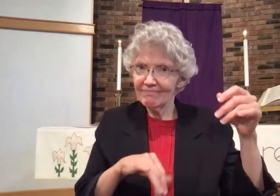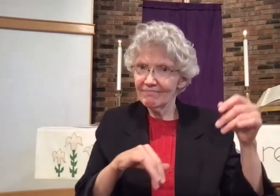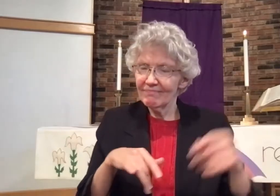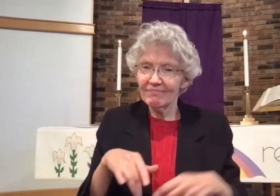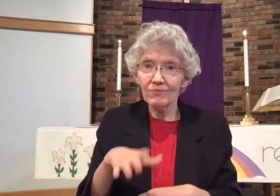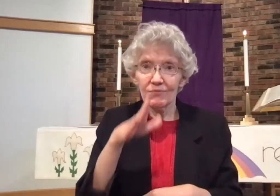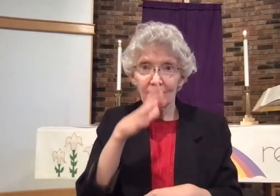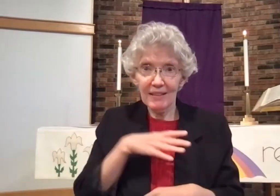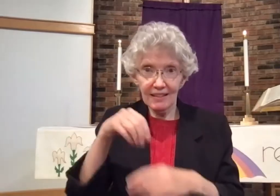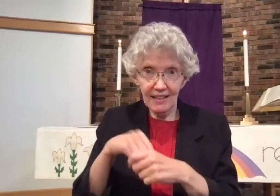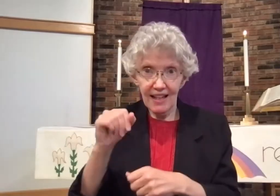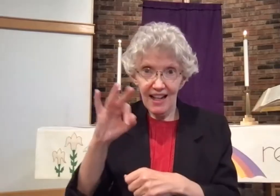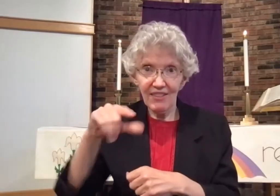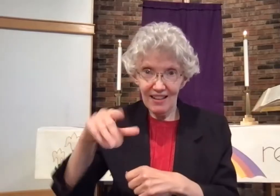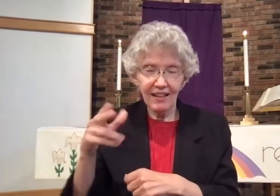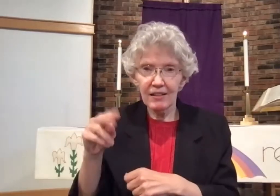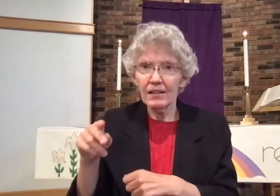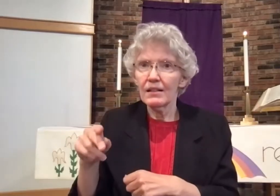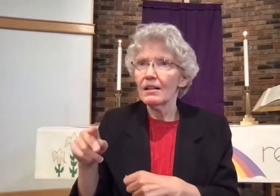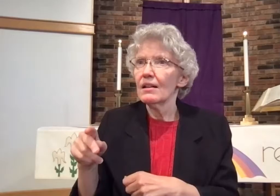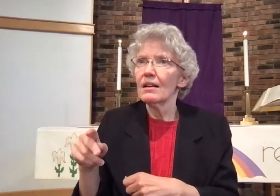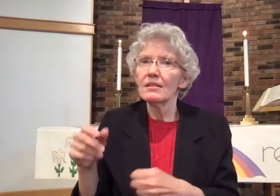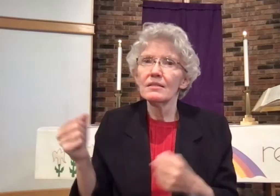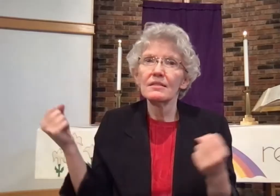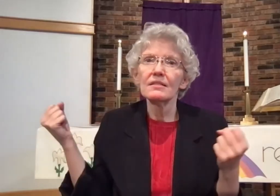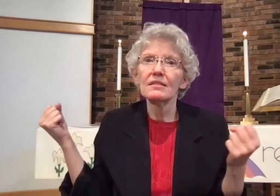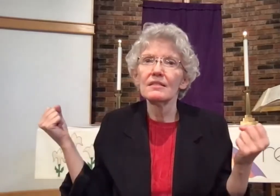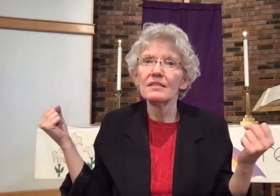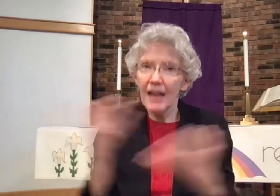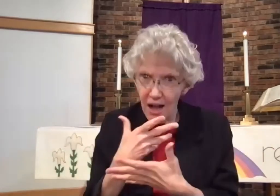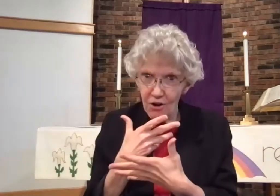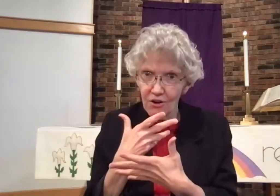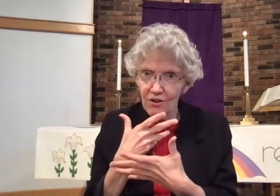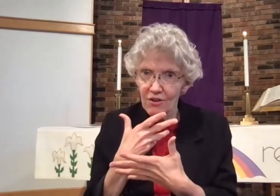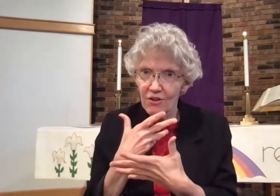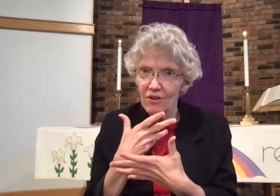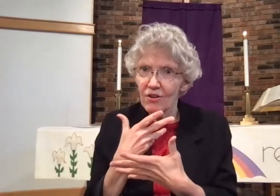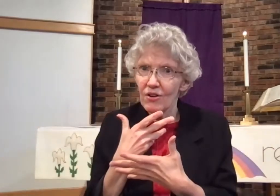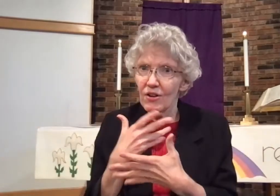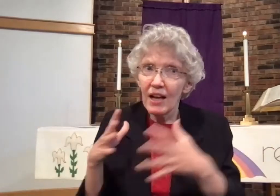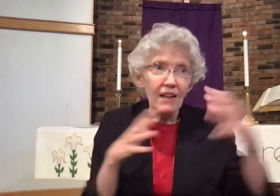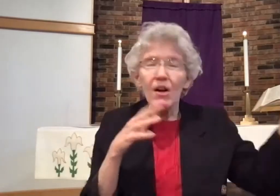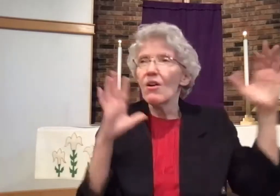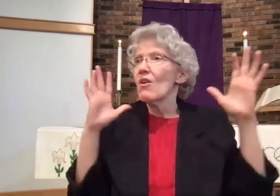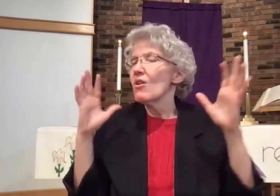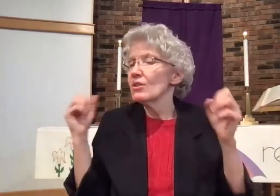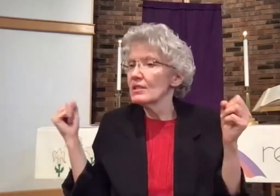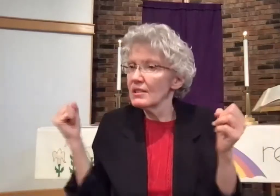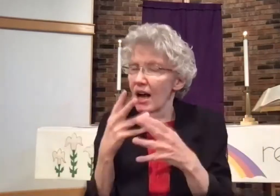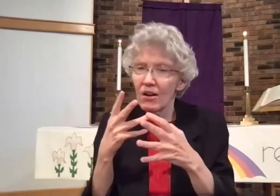As I kept reading the article, I noticed it talked about the women in Afghanistan are terrified about this.